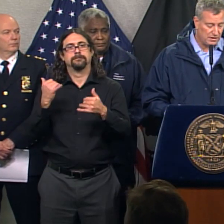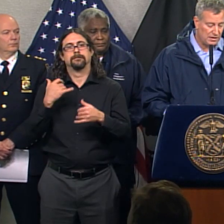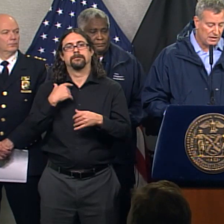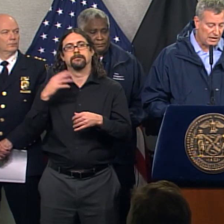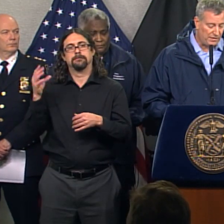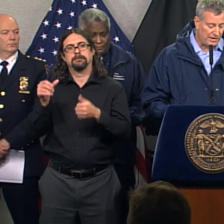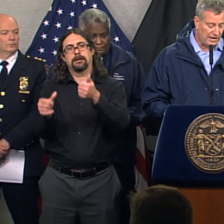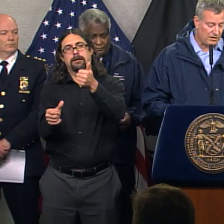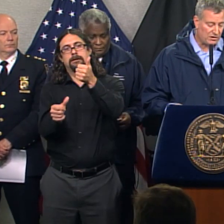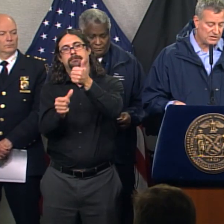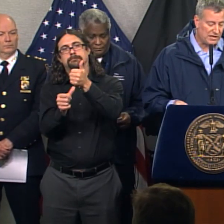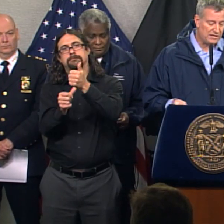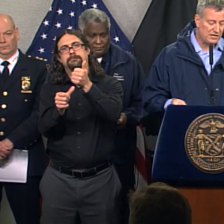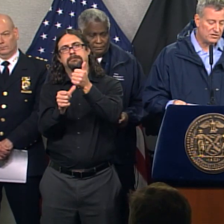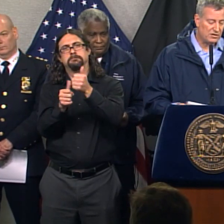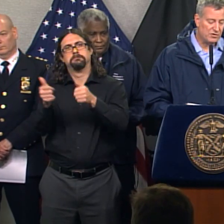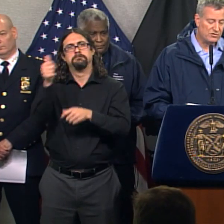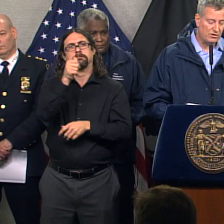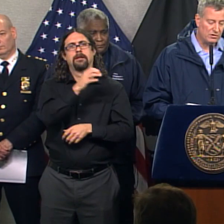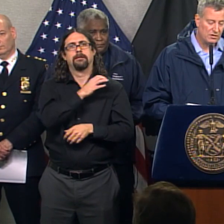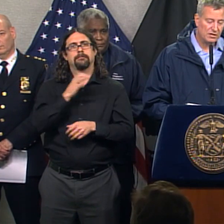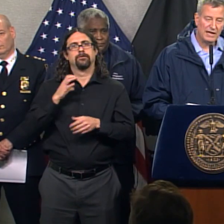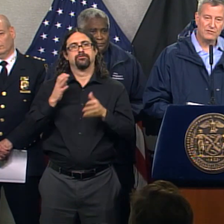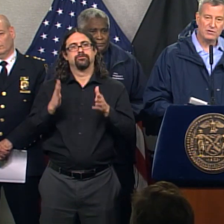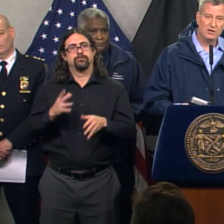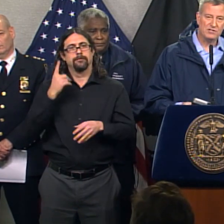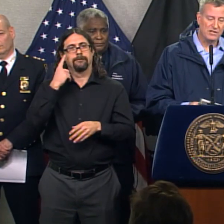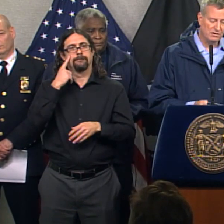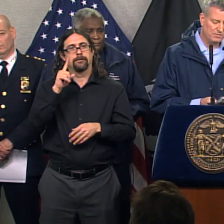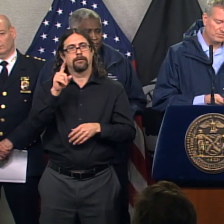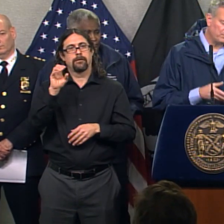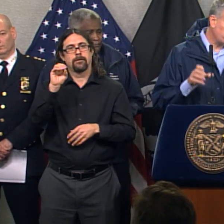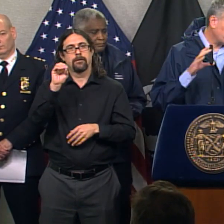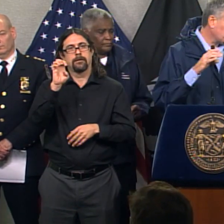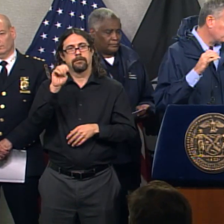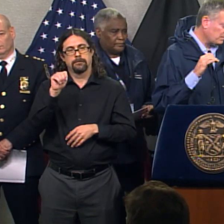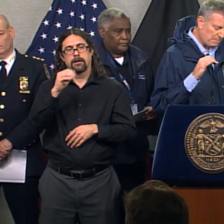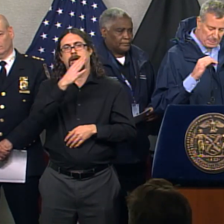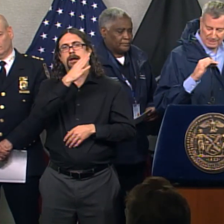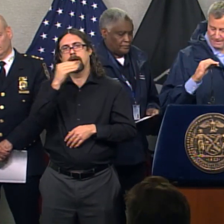Drayton, and then our Sanitation Commissioner, Catherine Garcia.